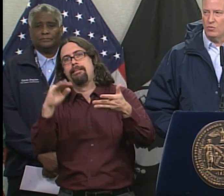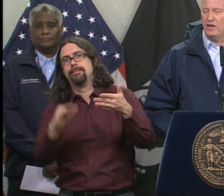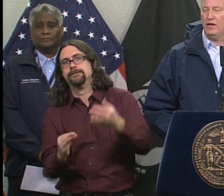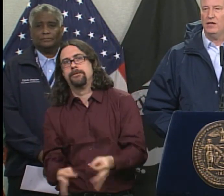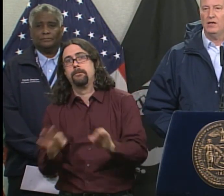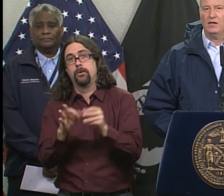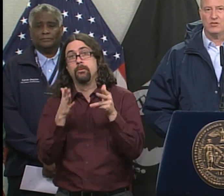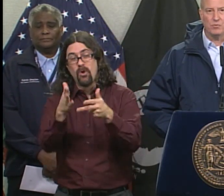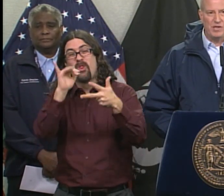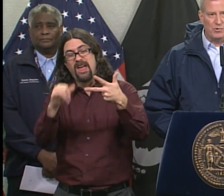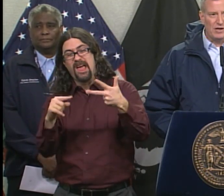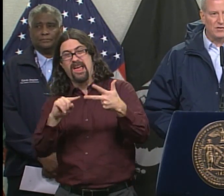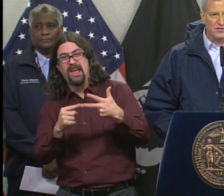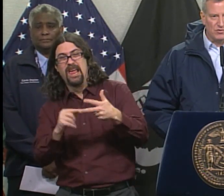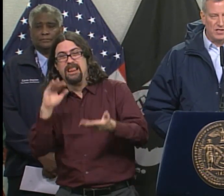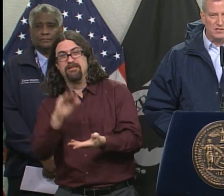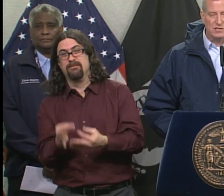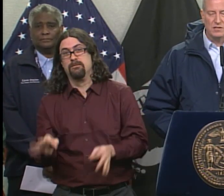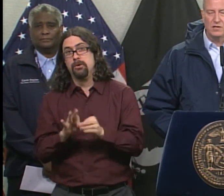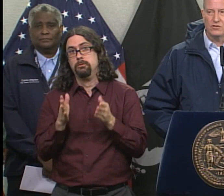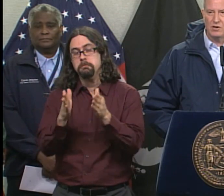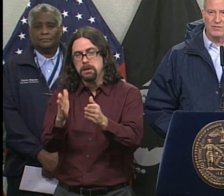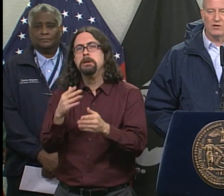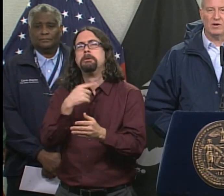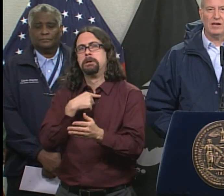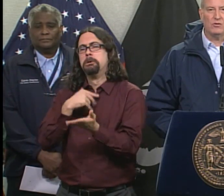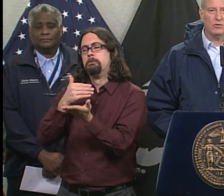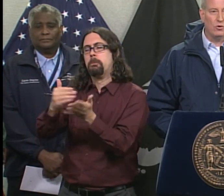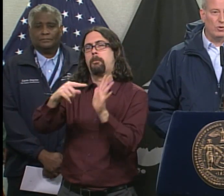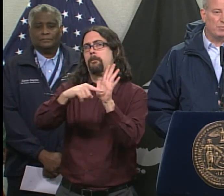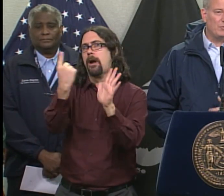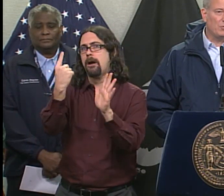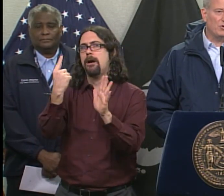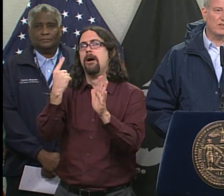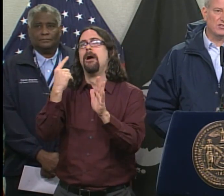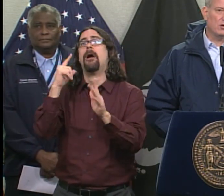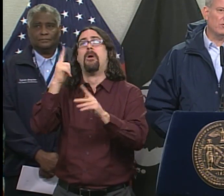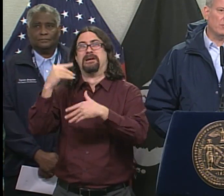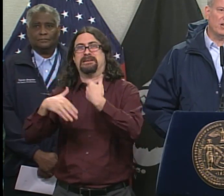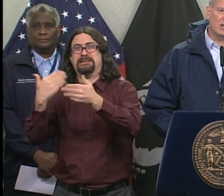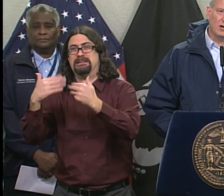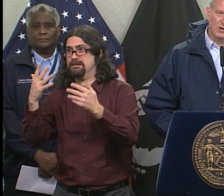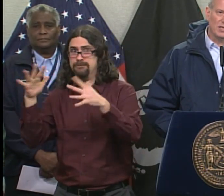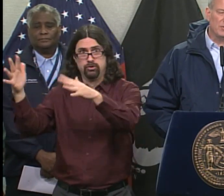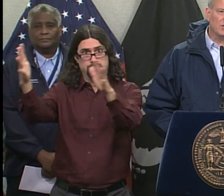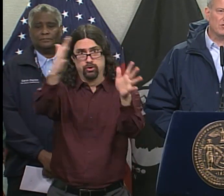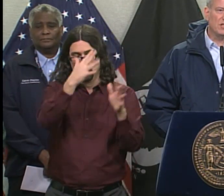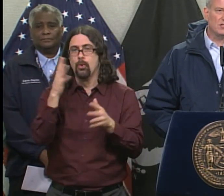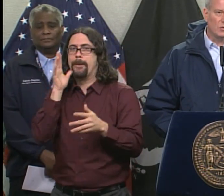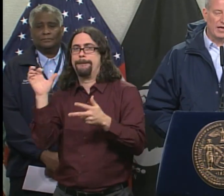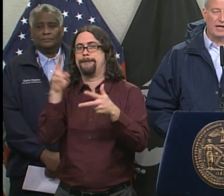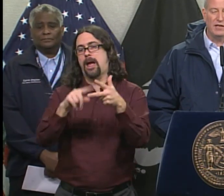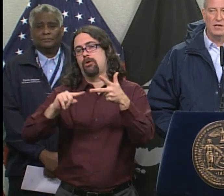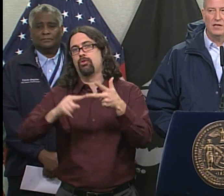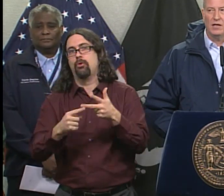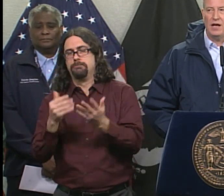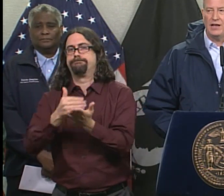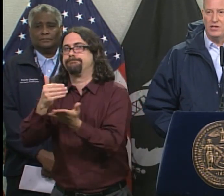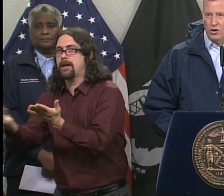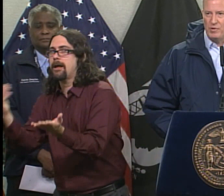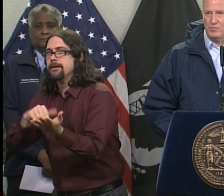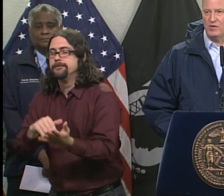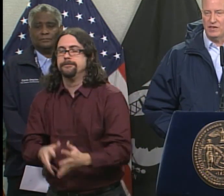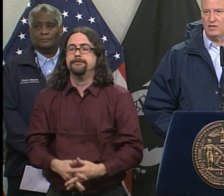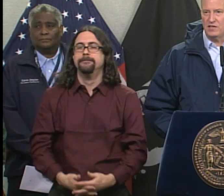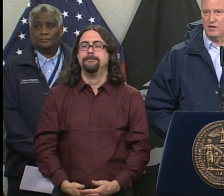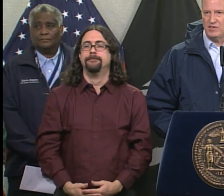their way is when people are out in the streets driving around, or when people put the snow from their car right in the middle of the street. So again, I